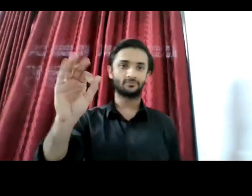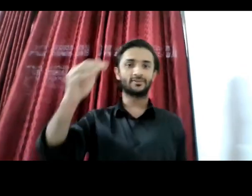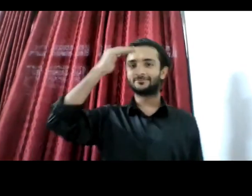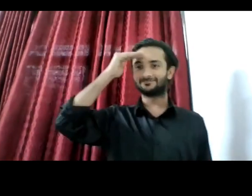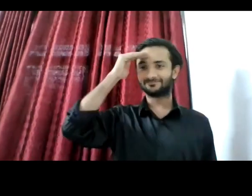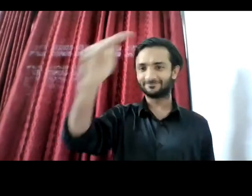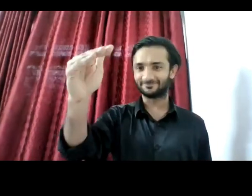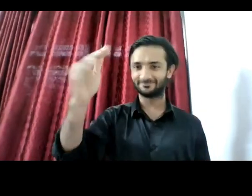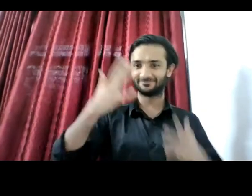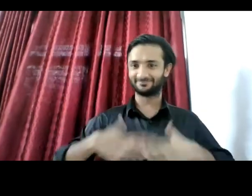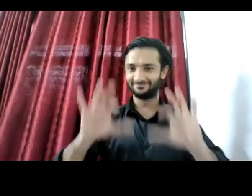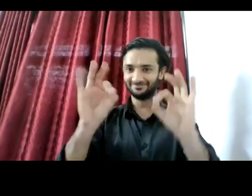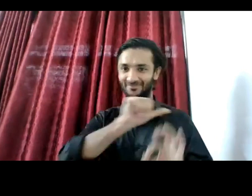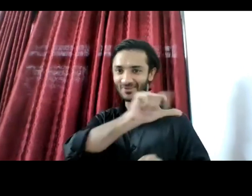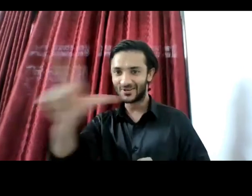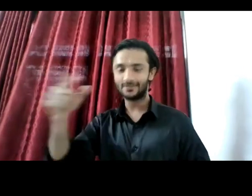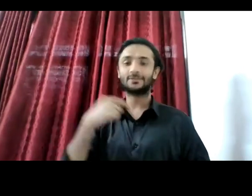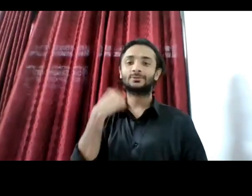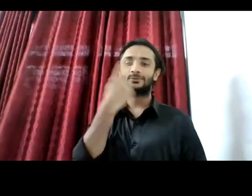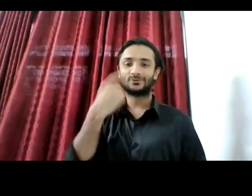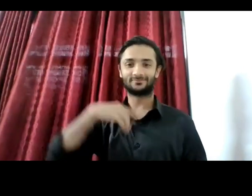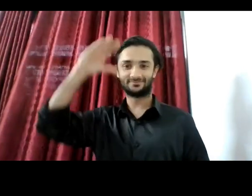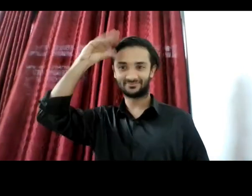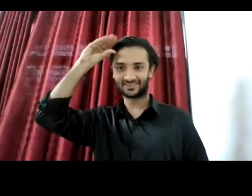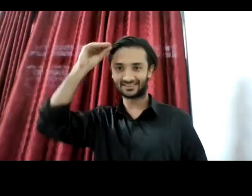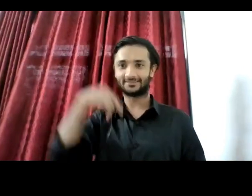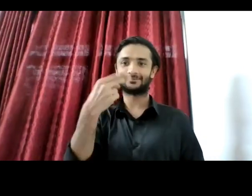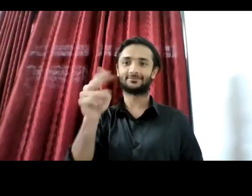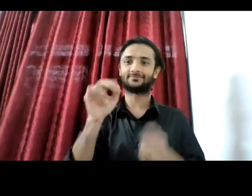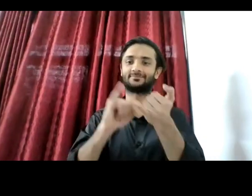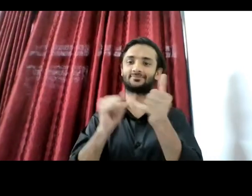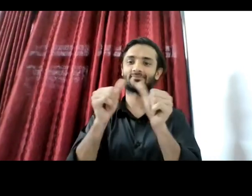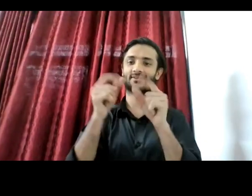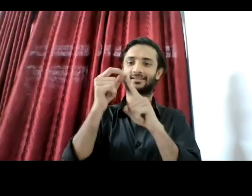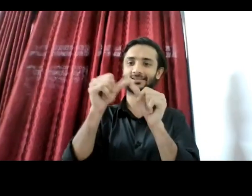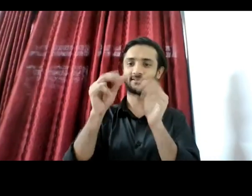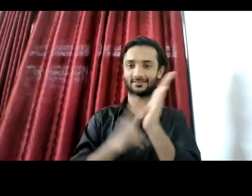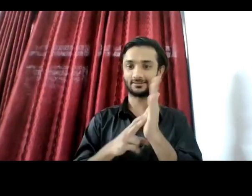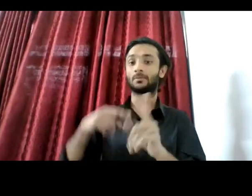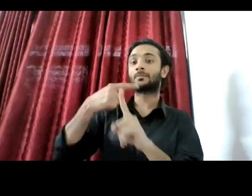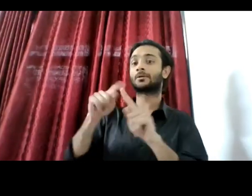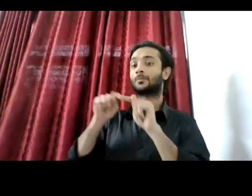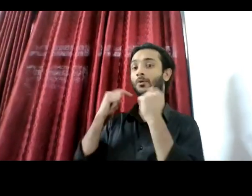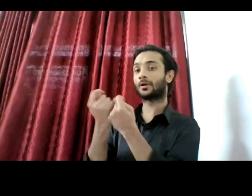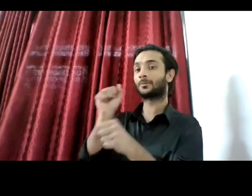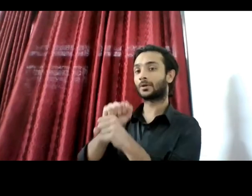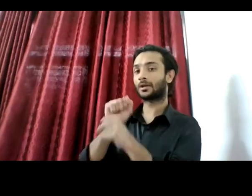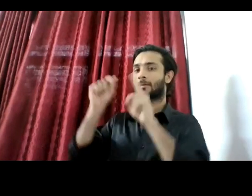Yes, I will go ahead now. Hello, everyone. I hope everybody is doing good. That's my sign name. I am Sapan.